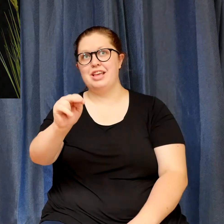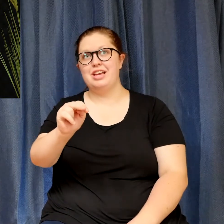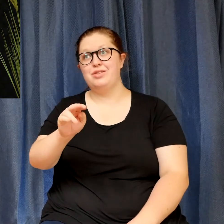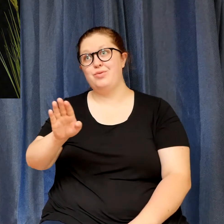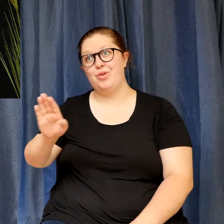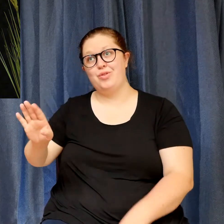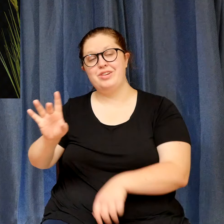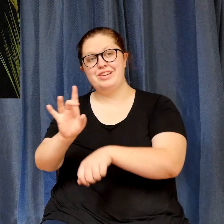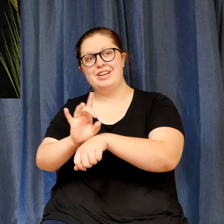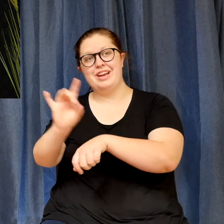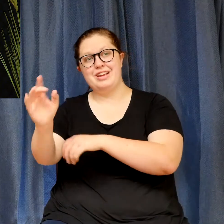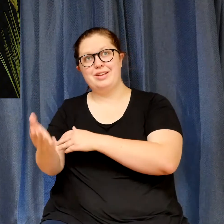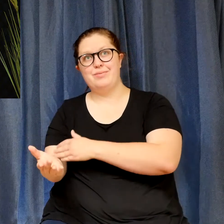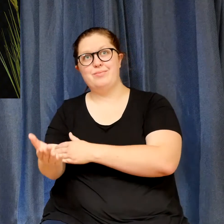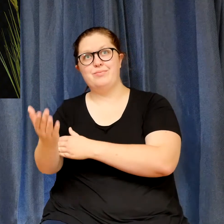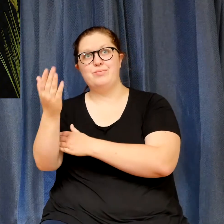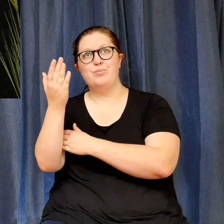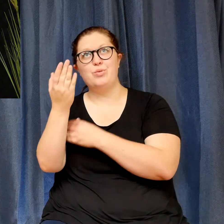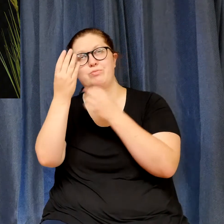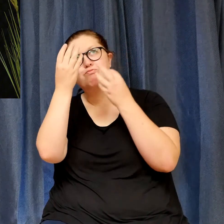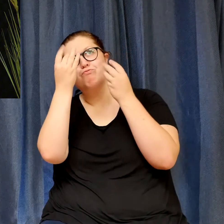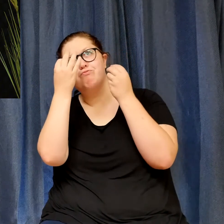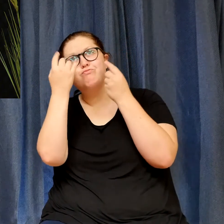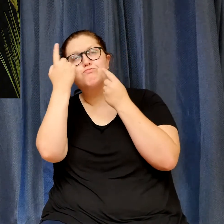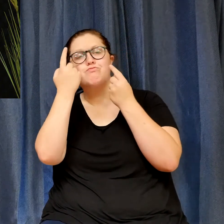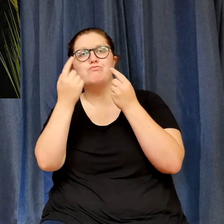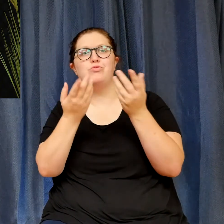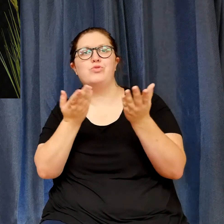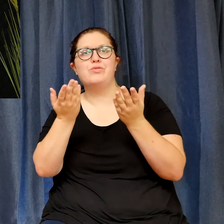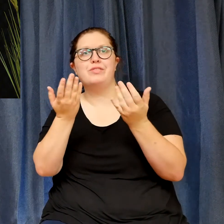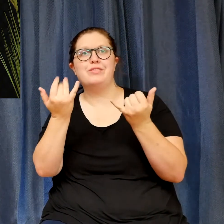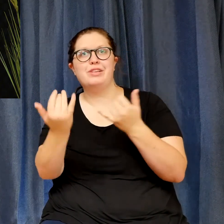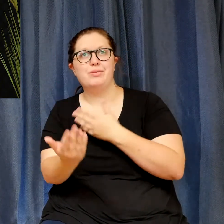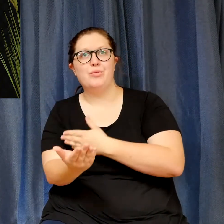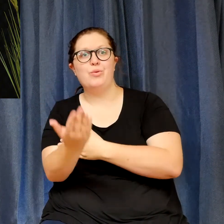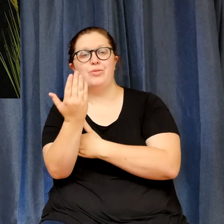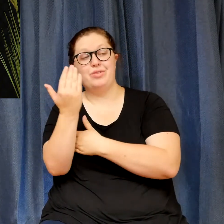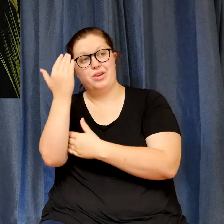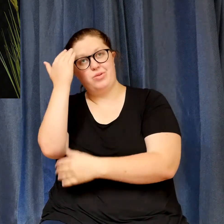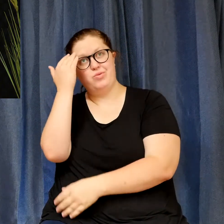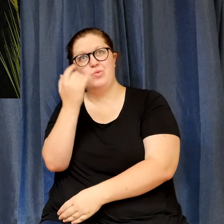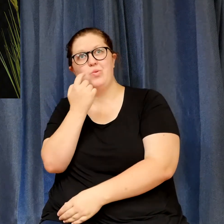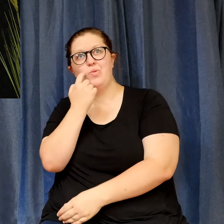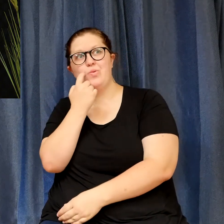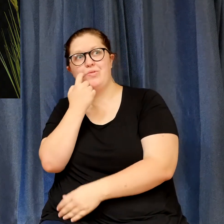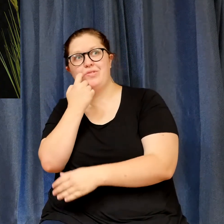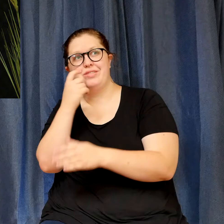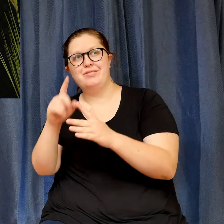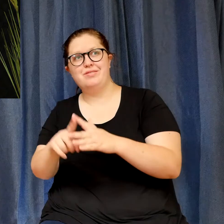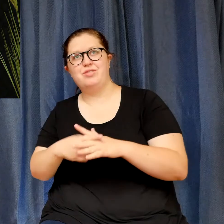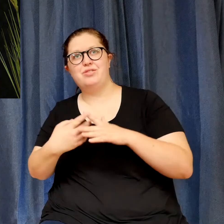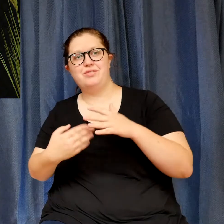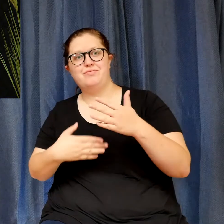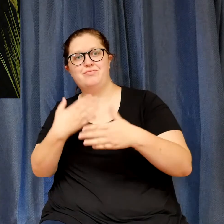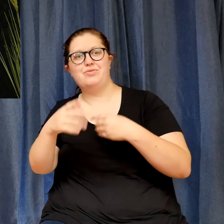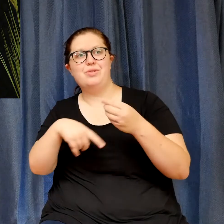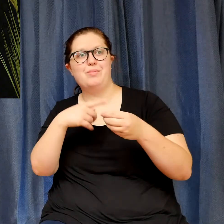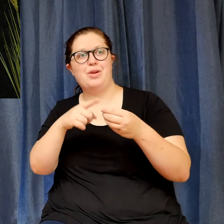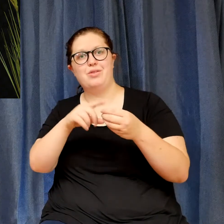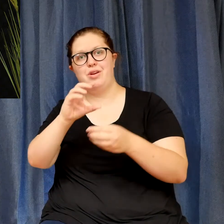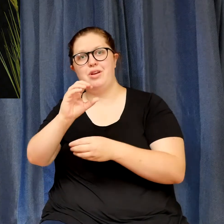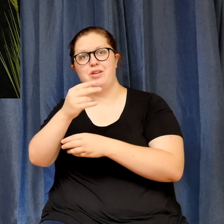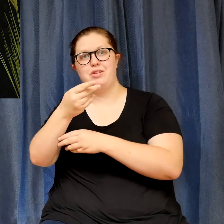a.m. Contemplative service this morning. I know that she just started a series on the chakras.